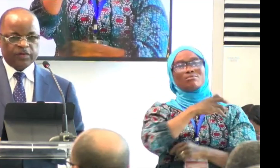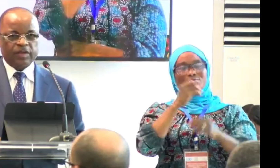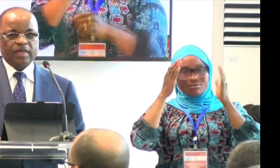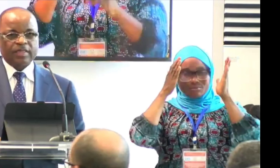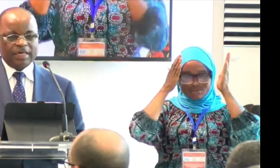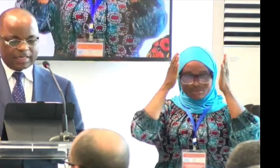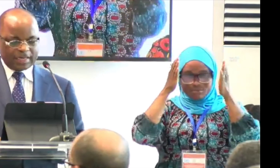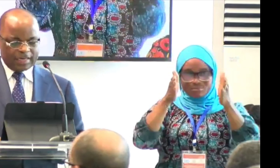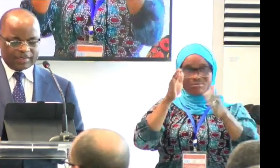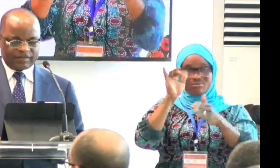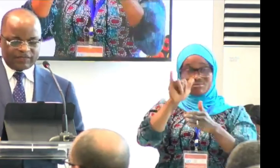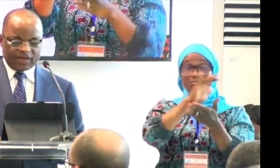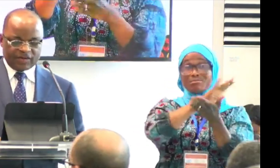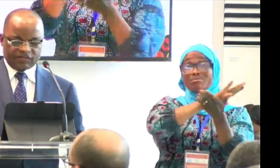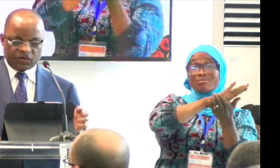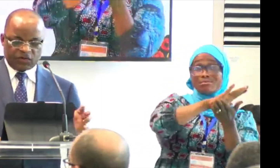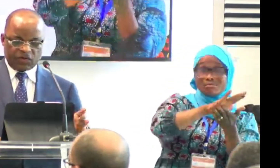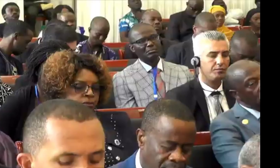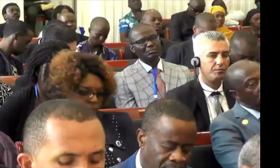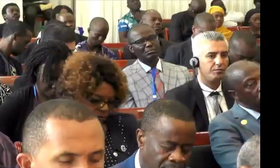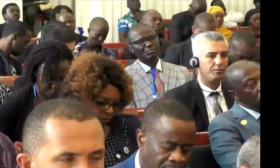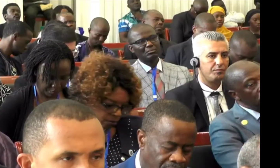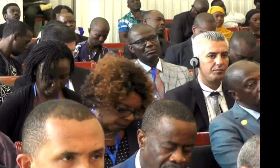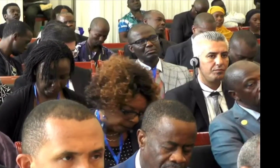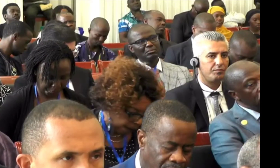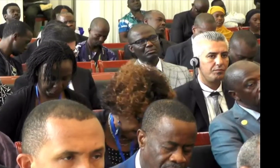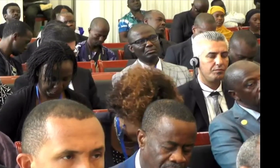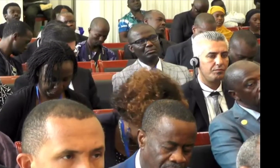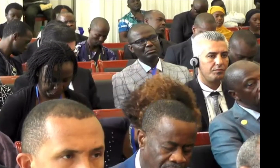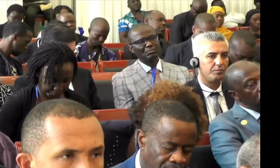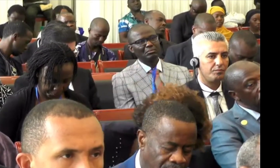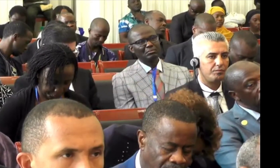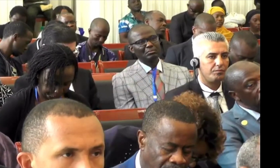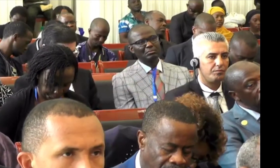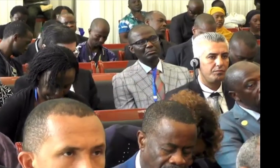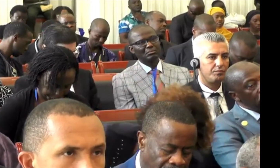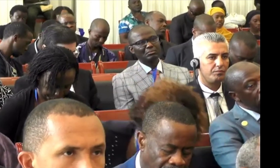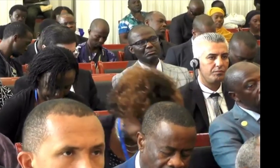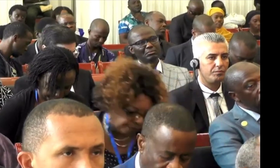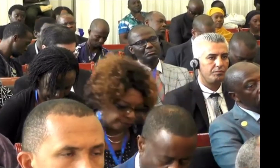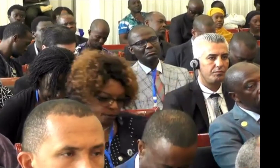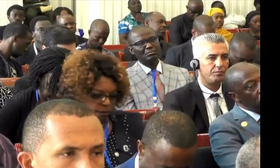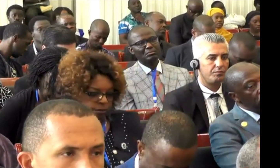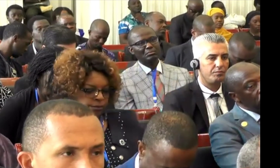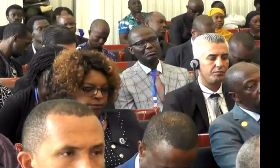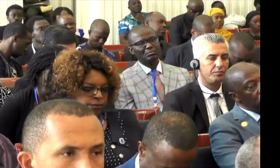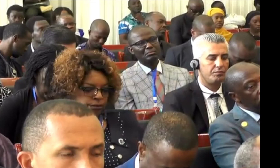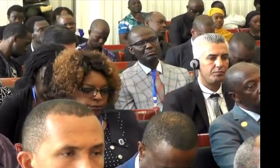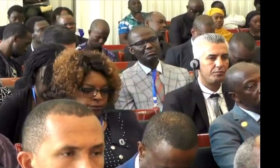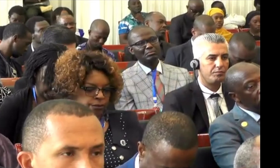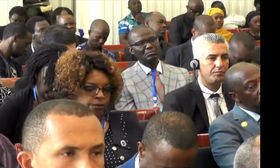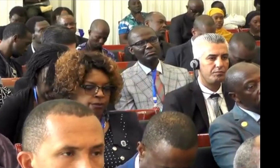proposal that clearly defines the role Africa must assume on the Council.